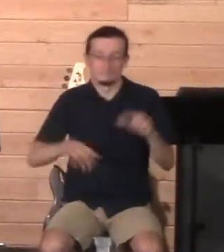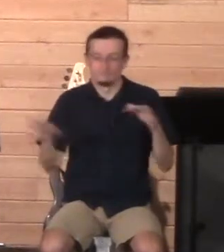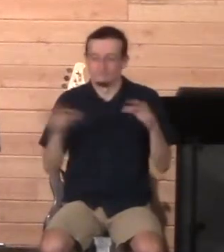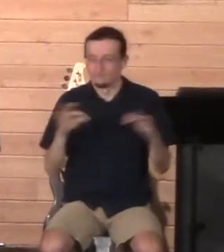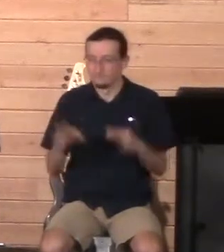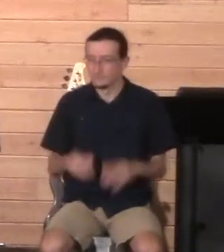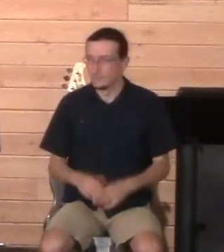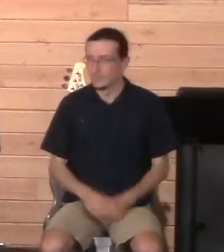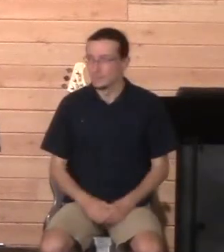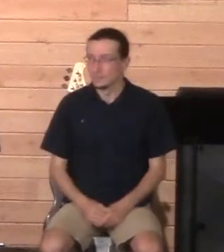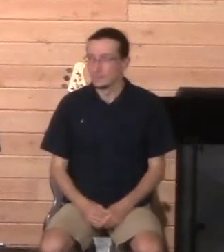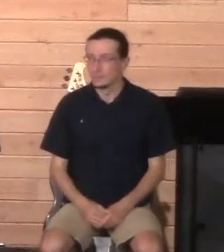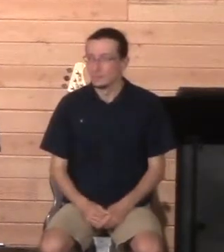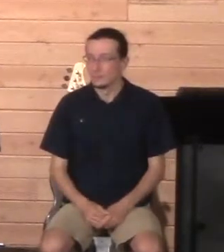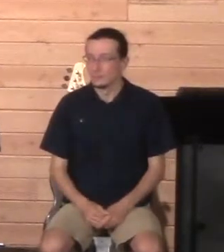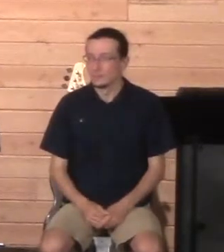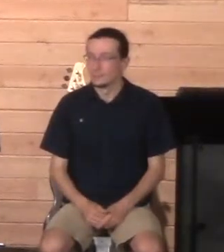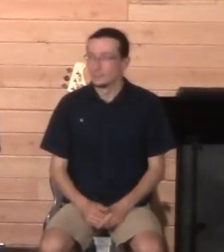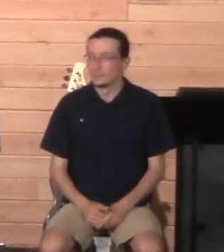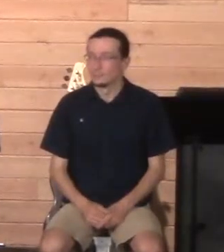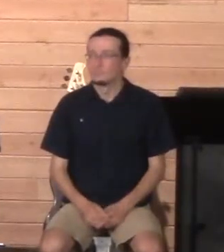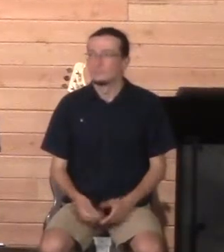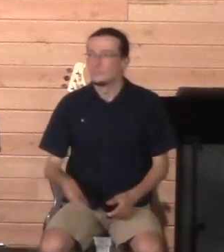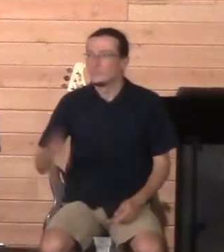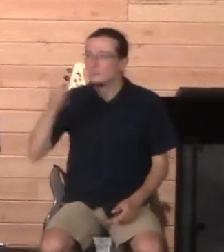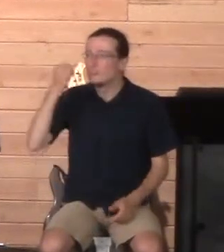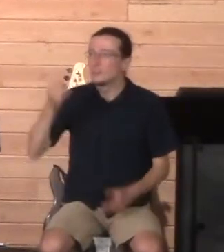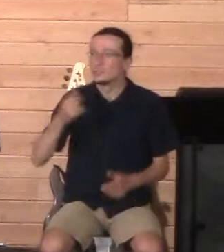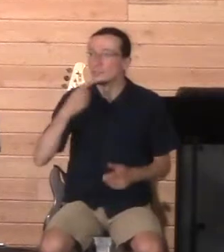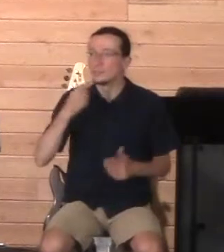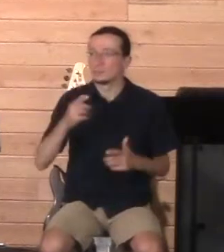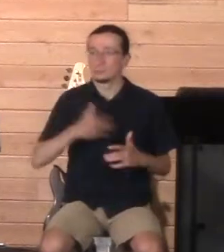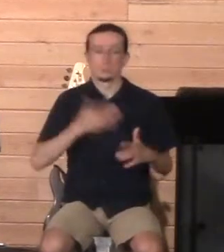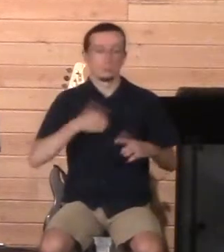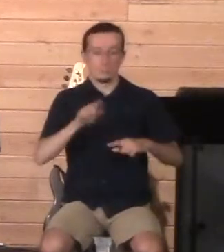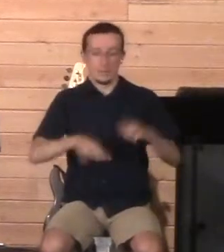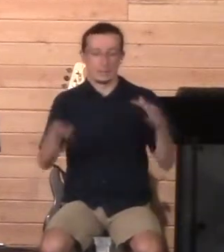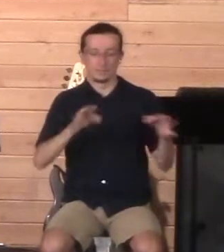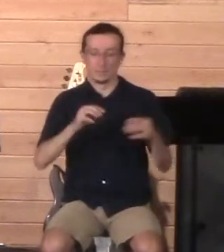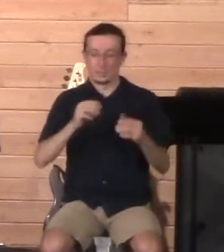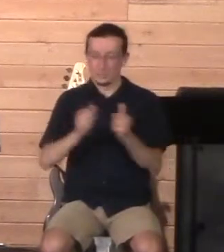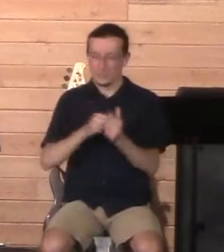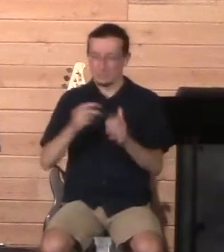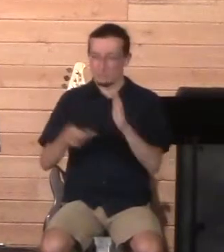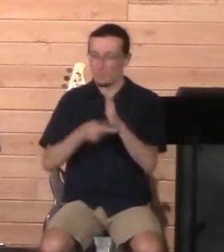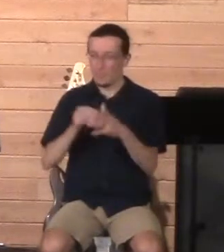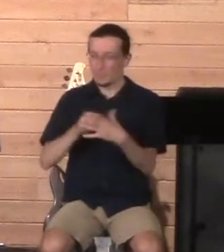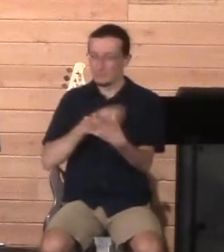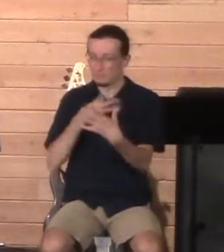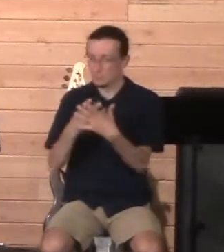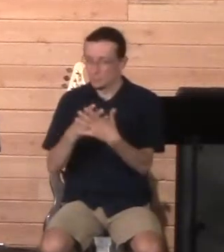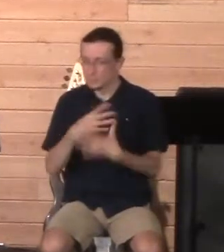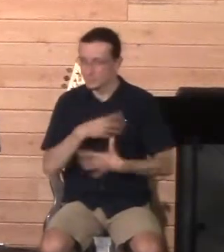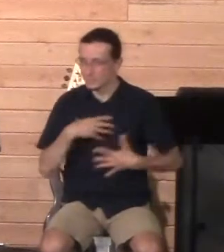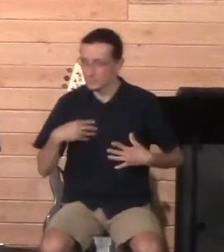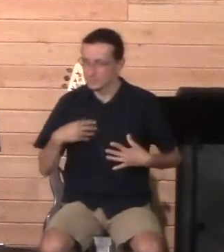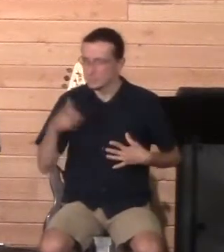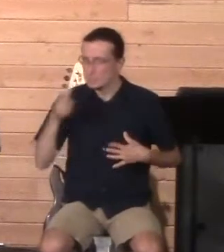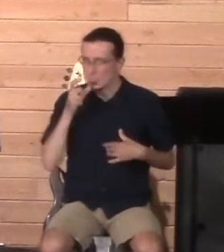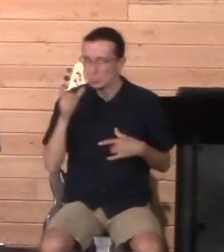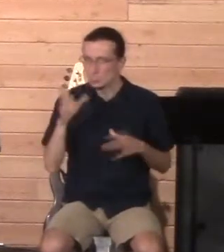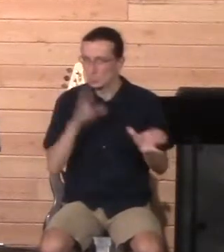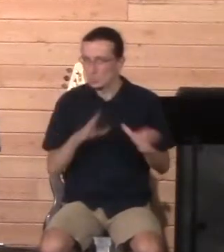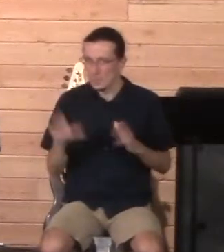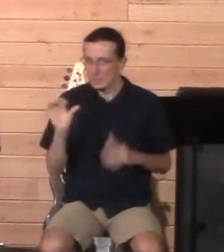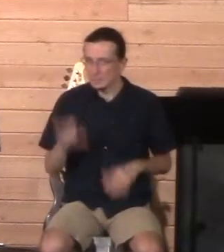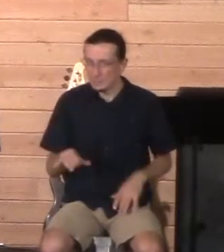How come we had joy unspeakable with Paul in the prison? Who organized that? Well, let me tell